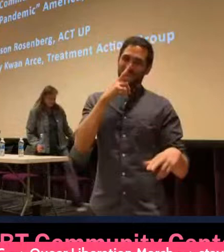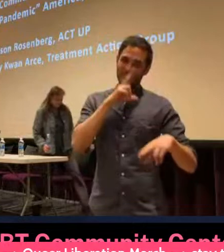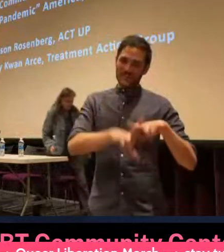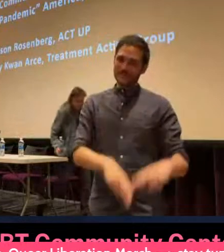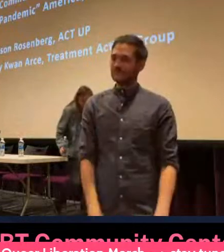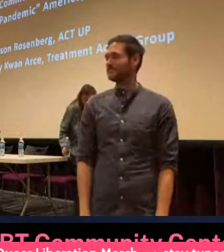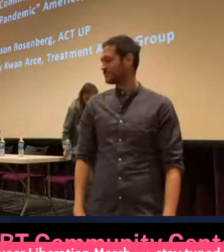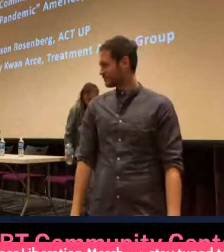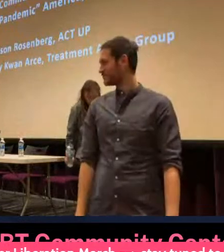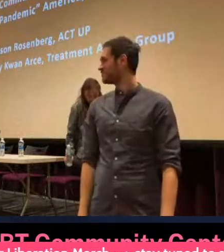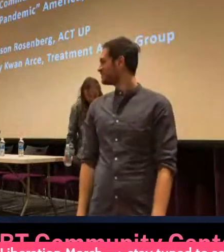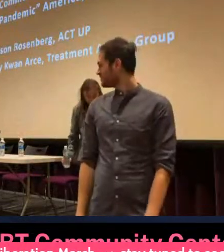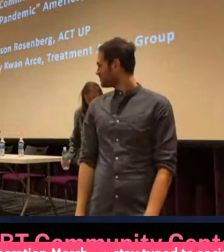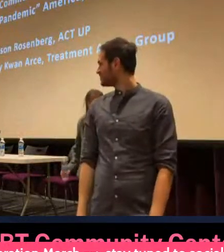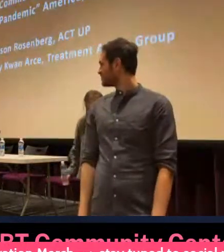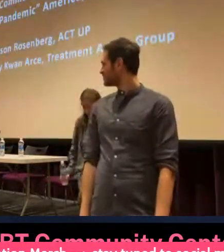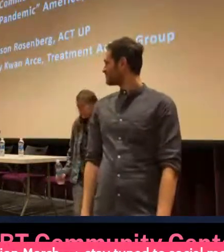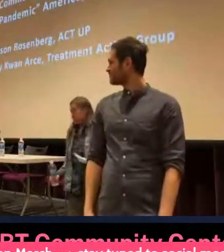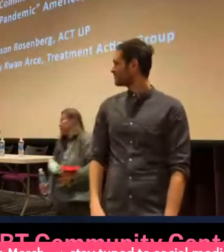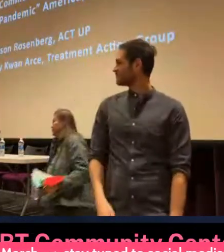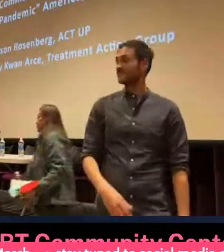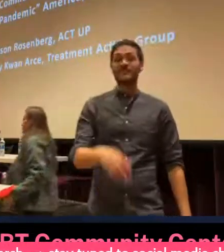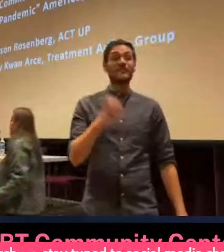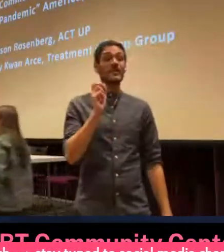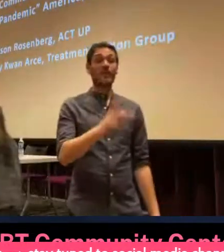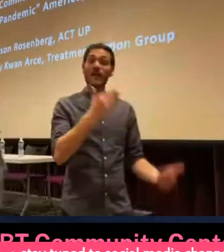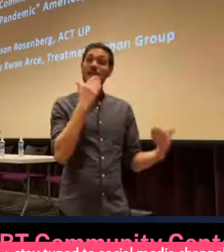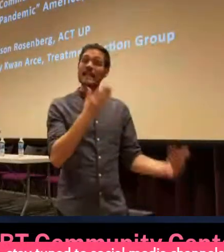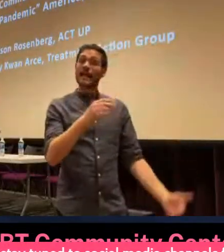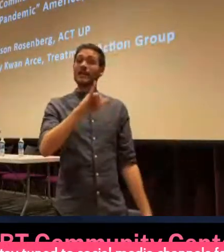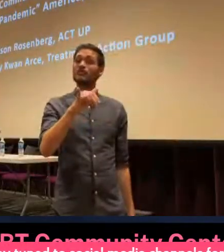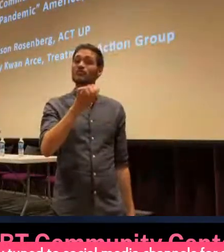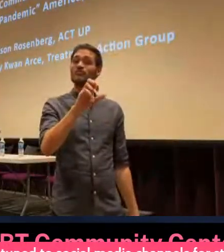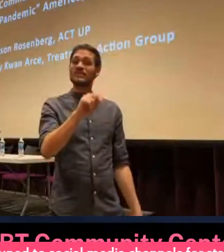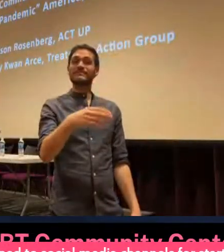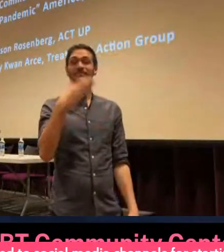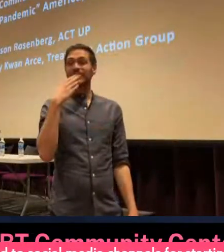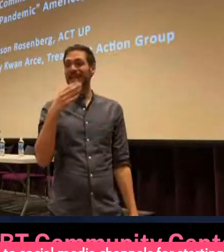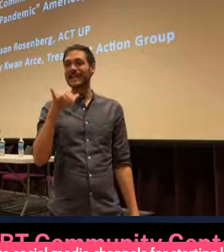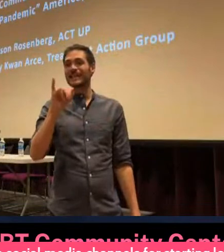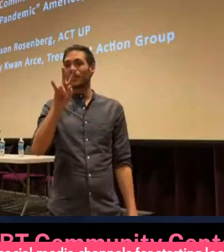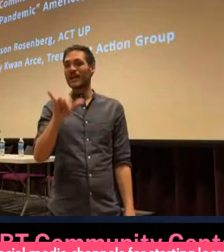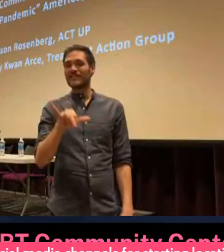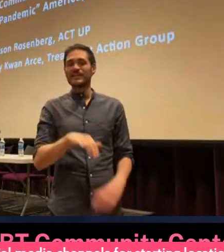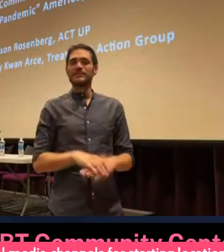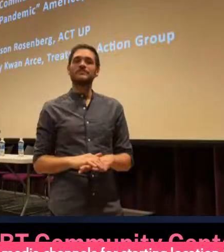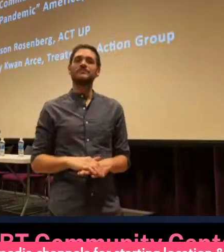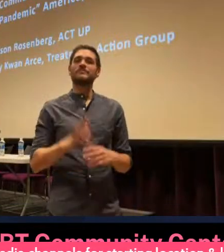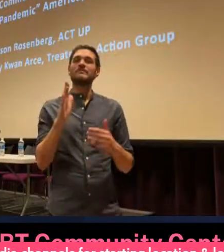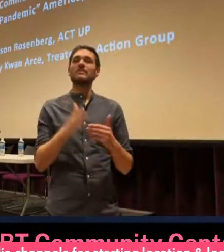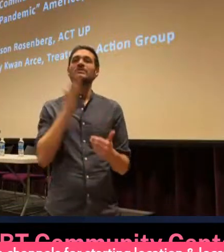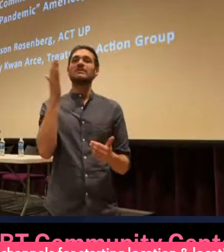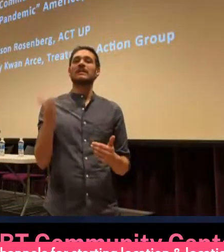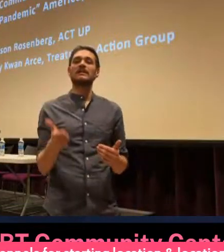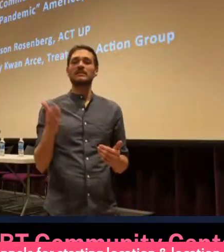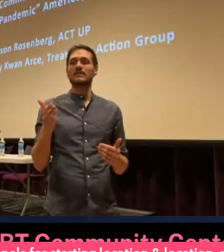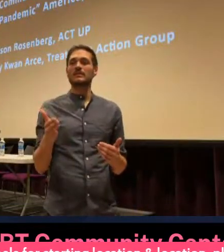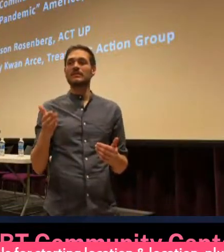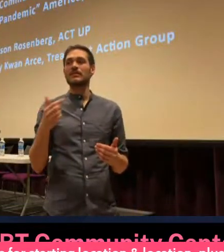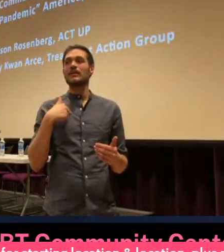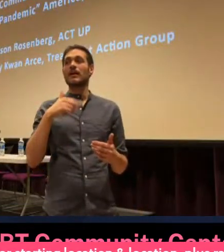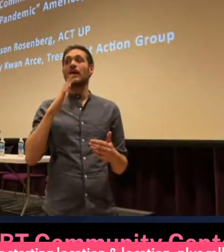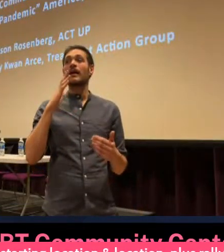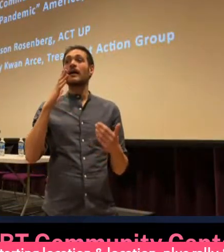All right, so, thank you, Jason, thank you, Ivy. So next up, I'm gonna